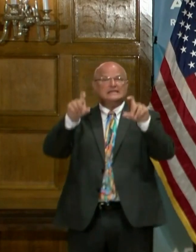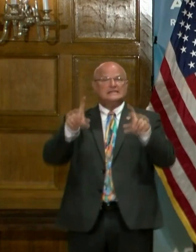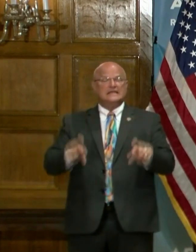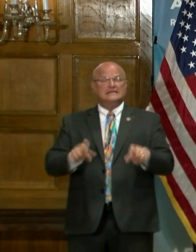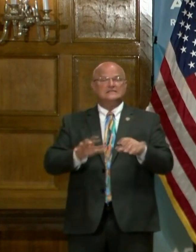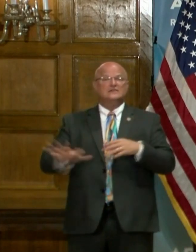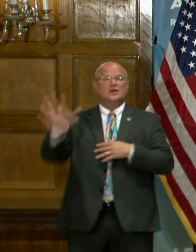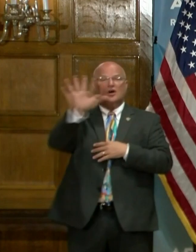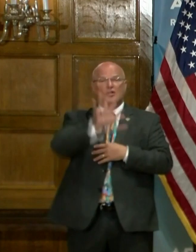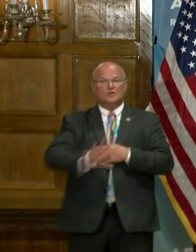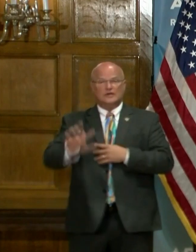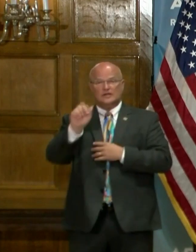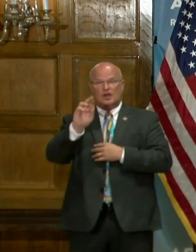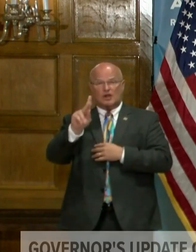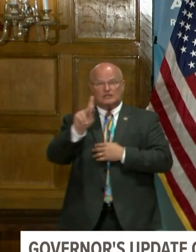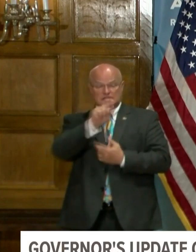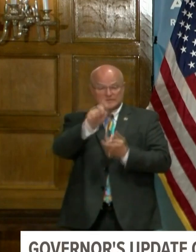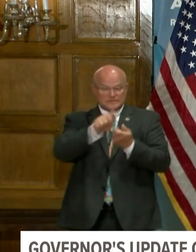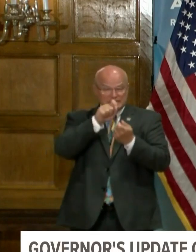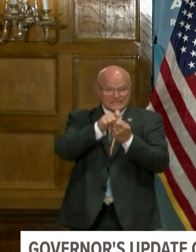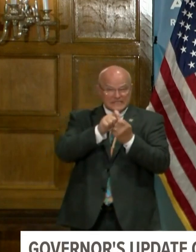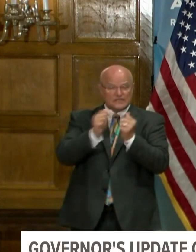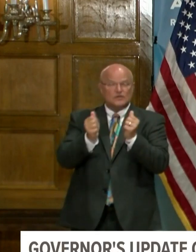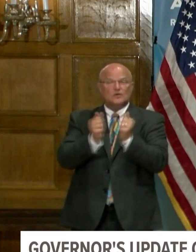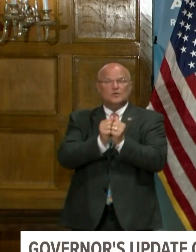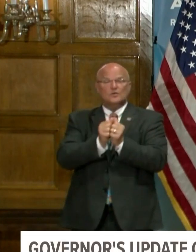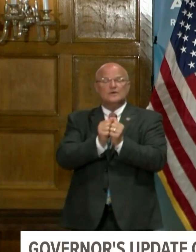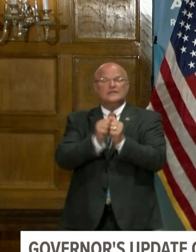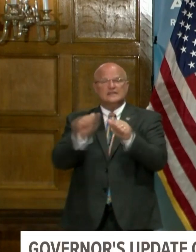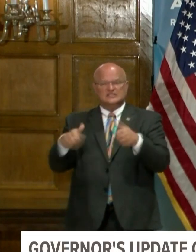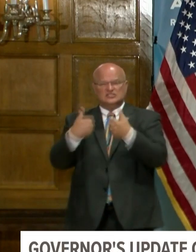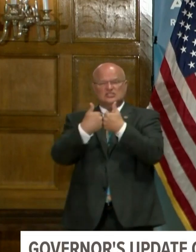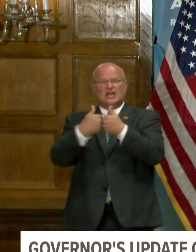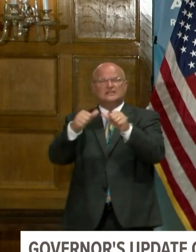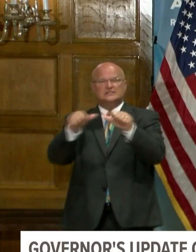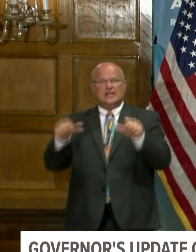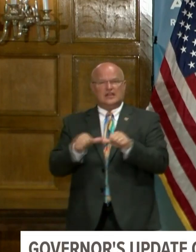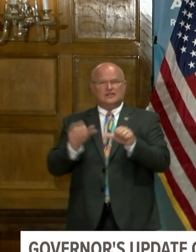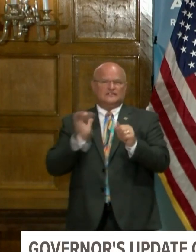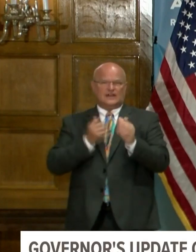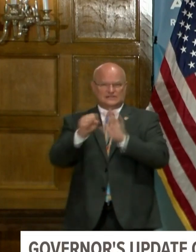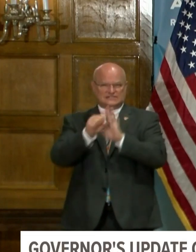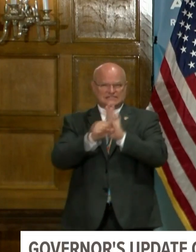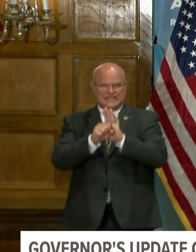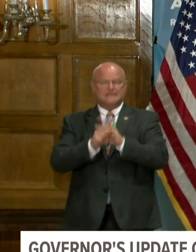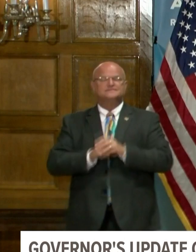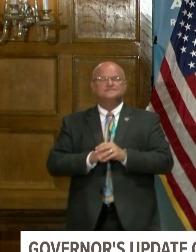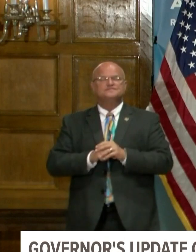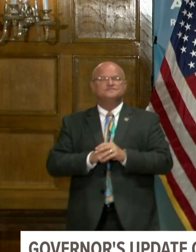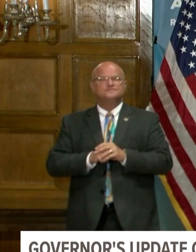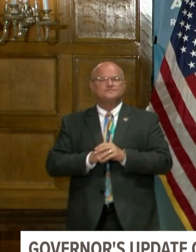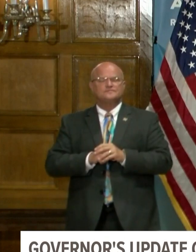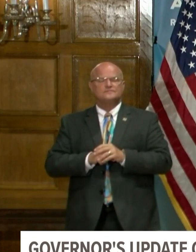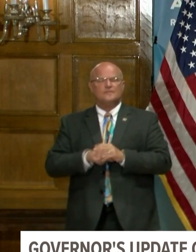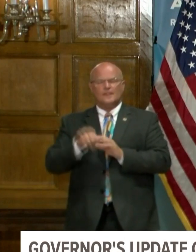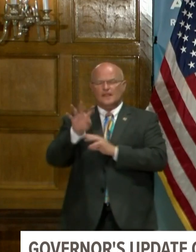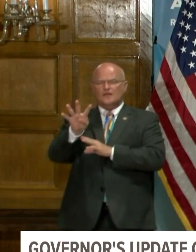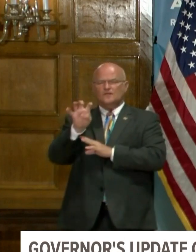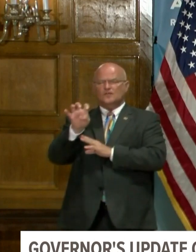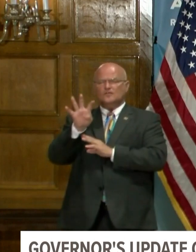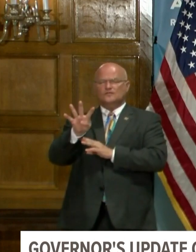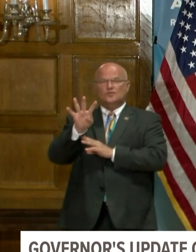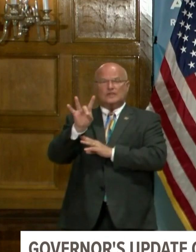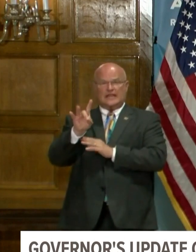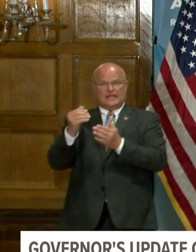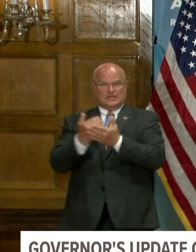testing across Arkansas, particularly in the challenged areas of our state. When you look at the 448